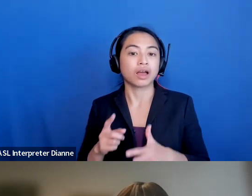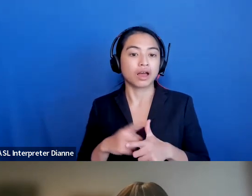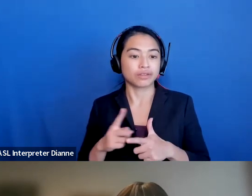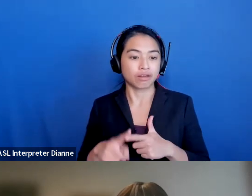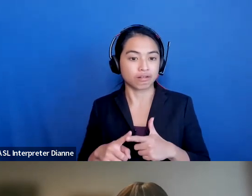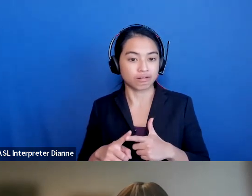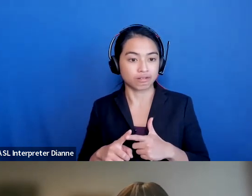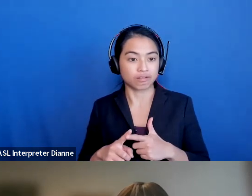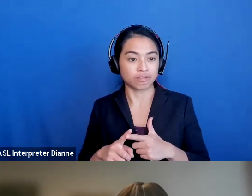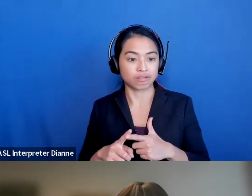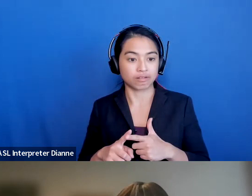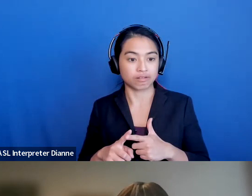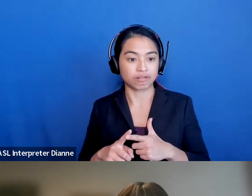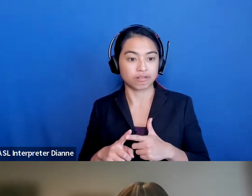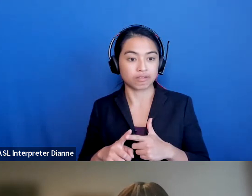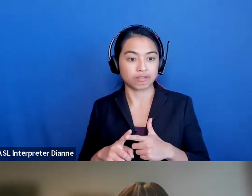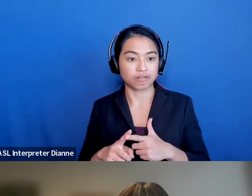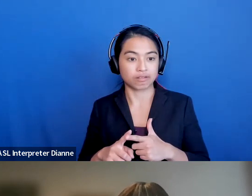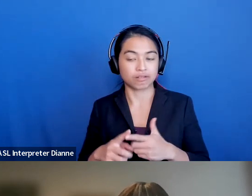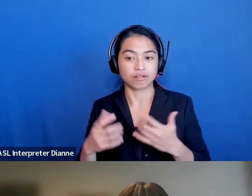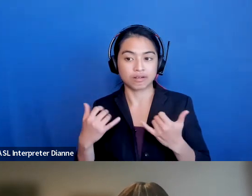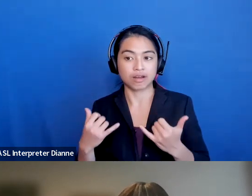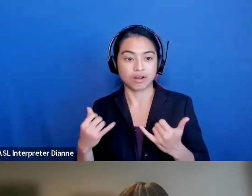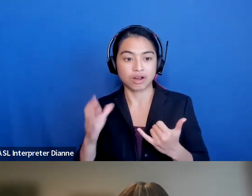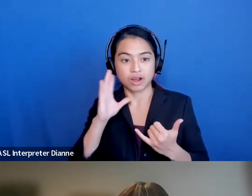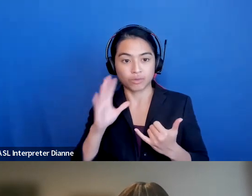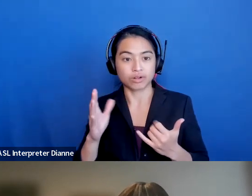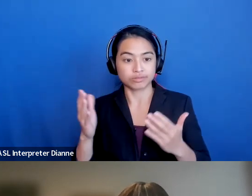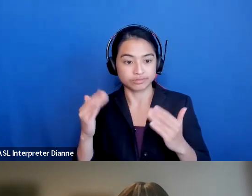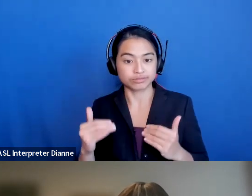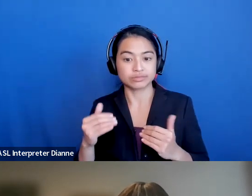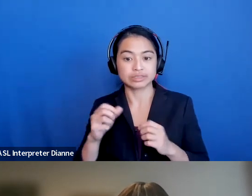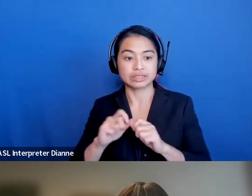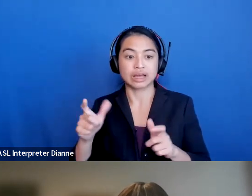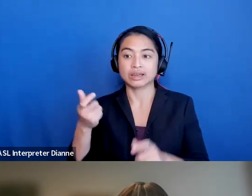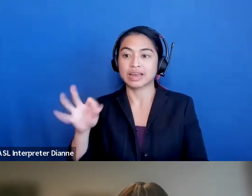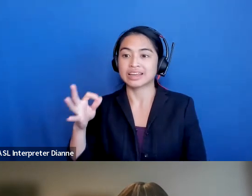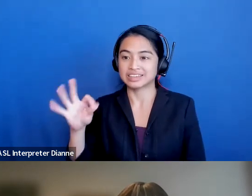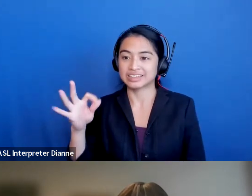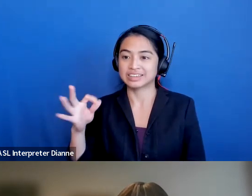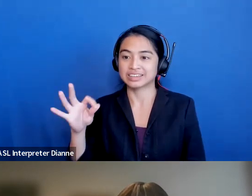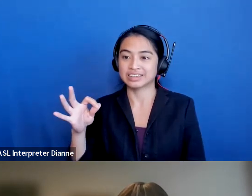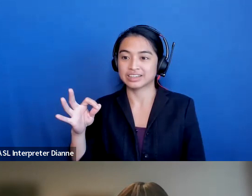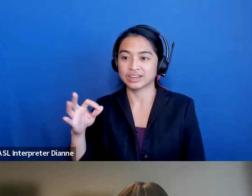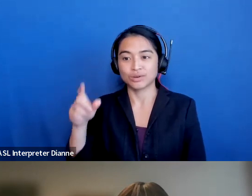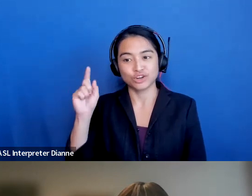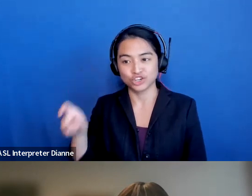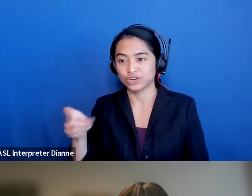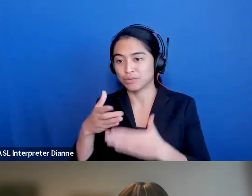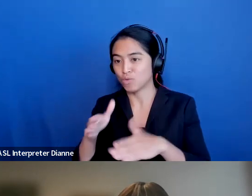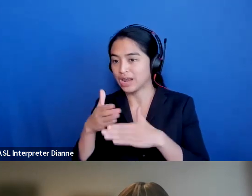to move right along to slide 19, which is where we're going to do the breakout rooms, which we